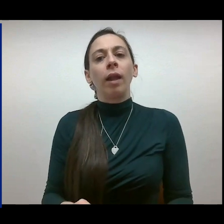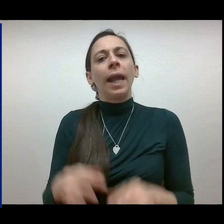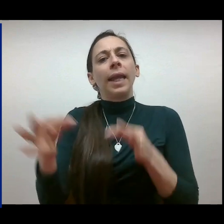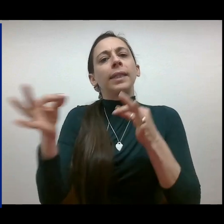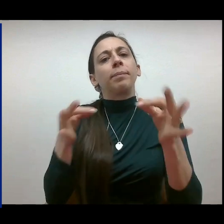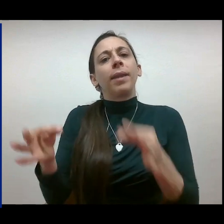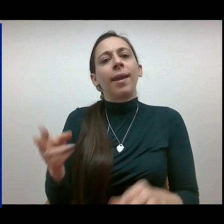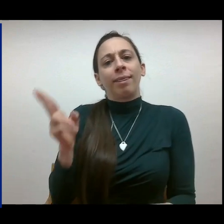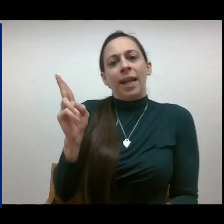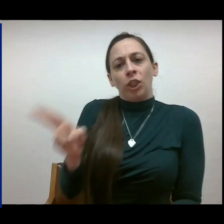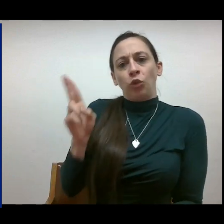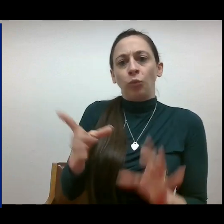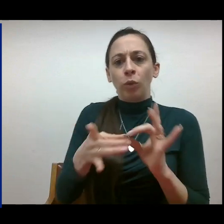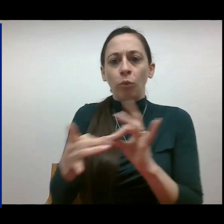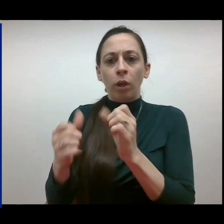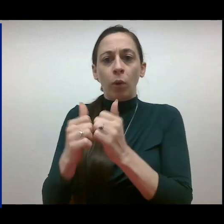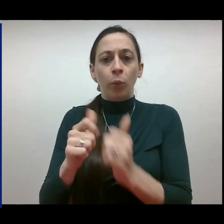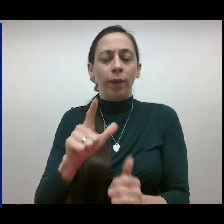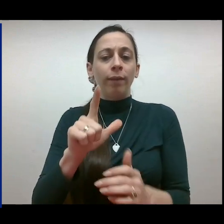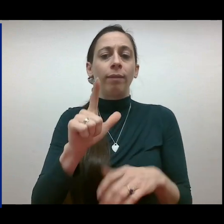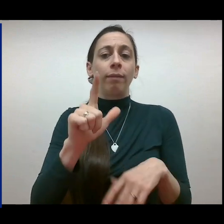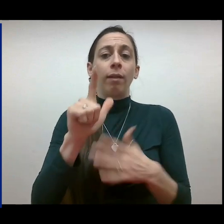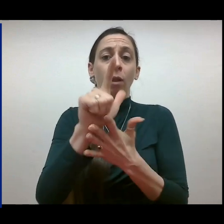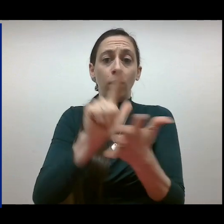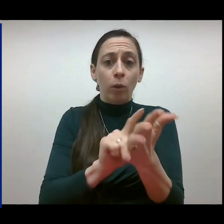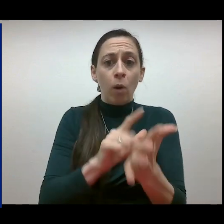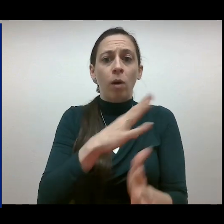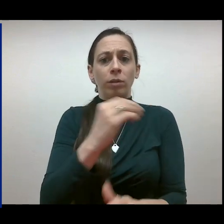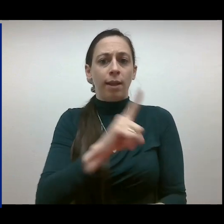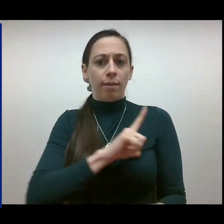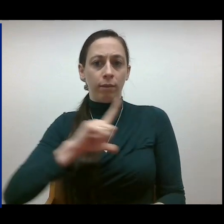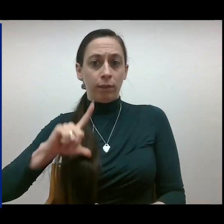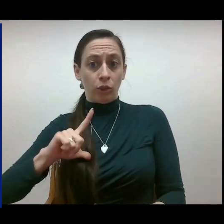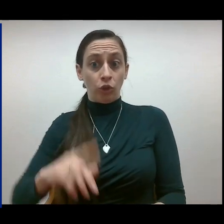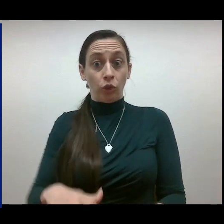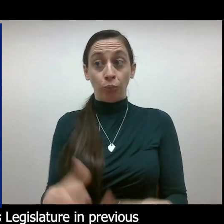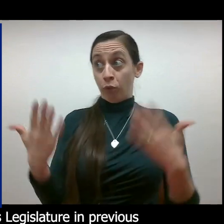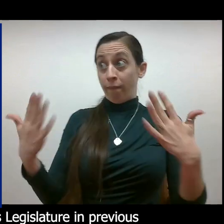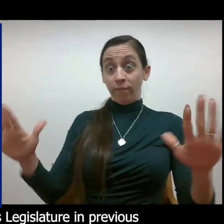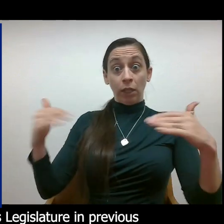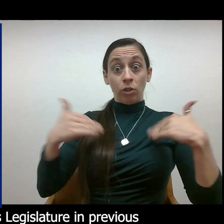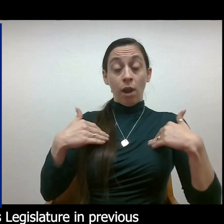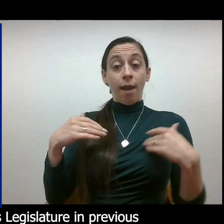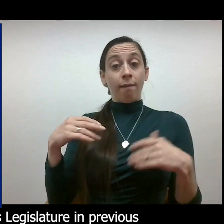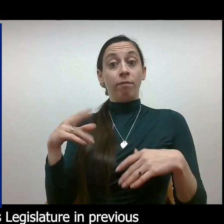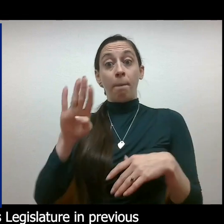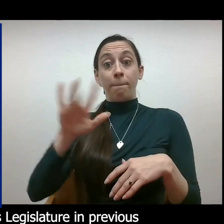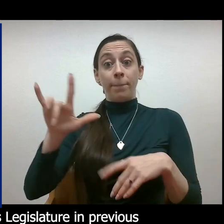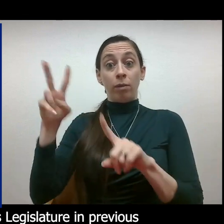Next, you will explain the legislative history of this policy proposal.